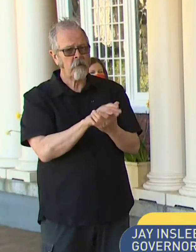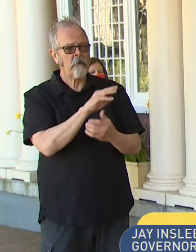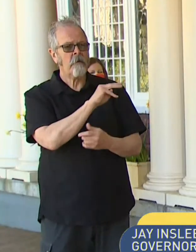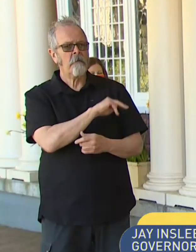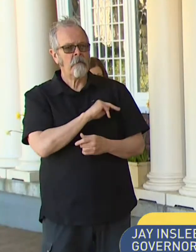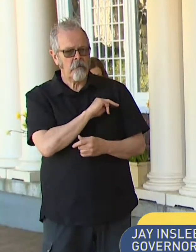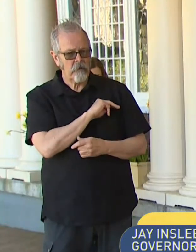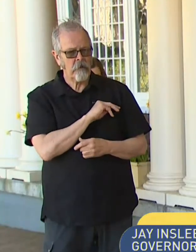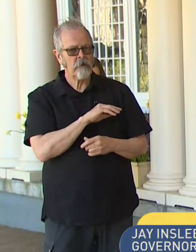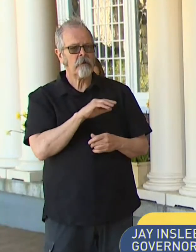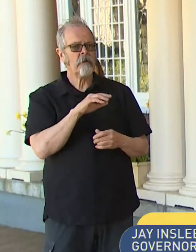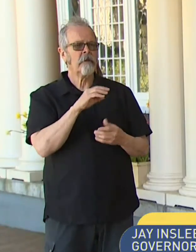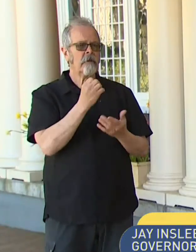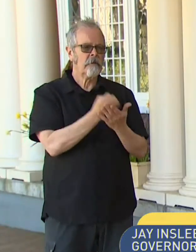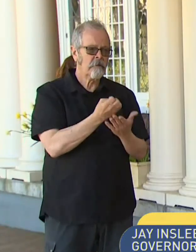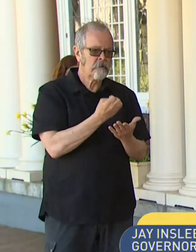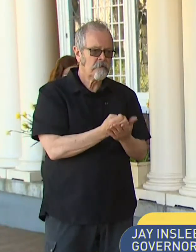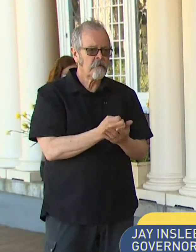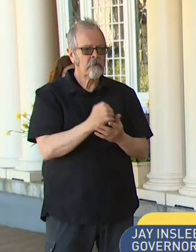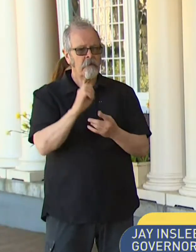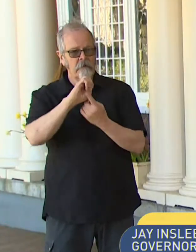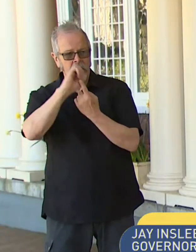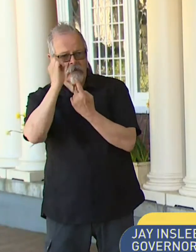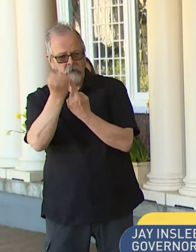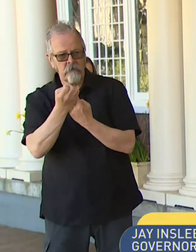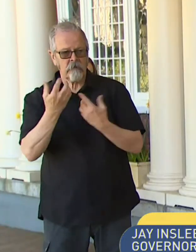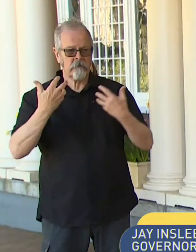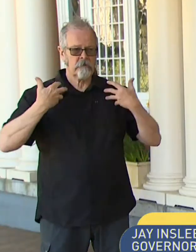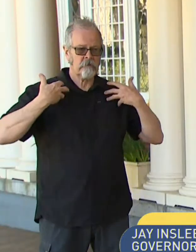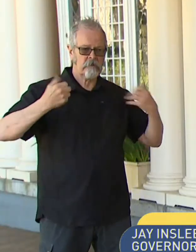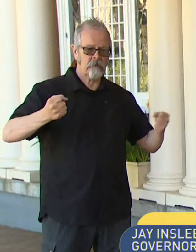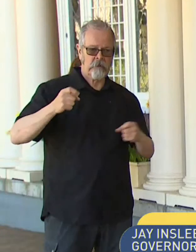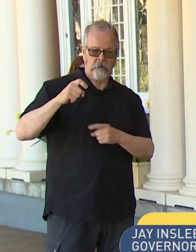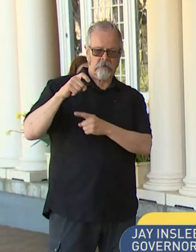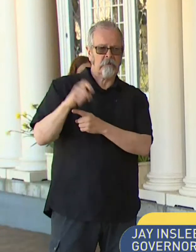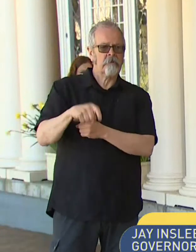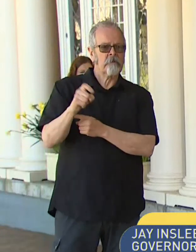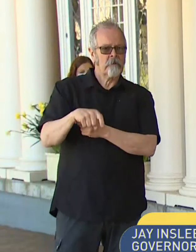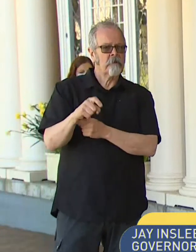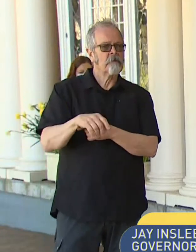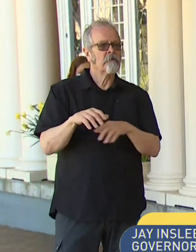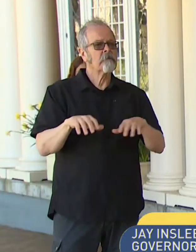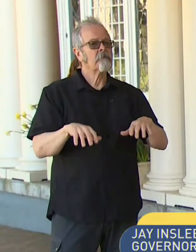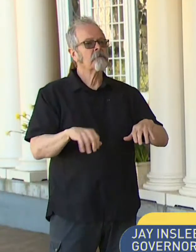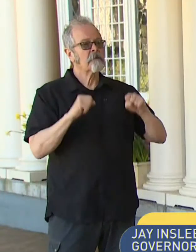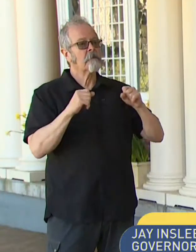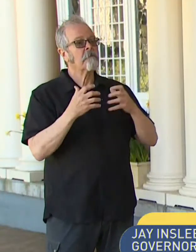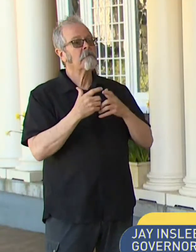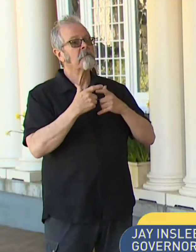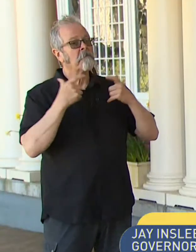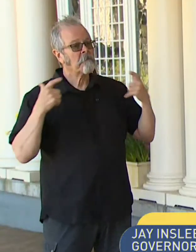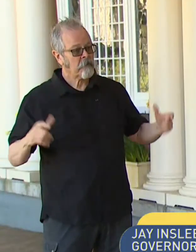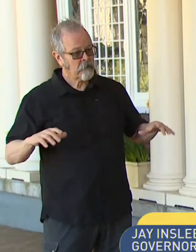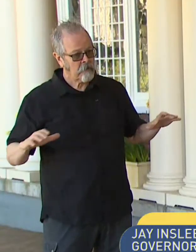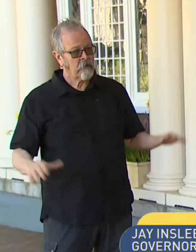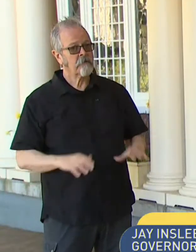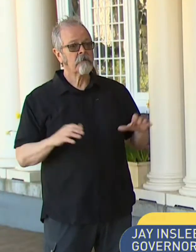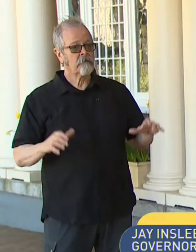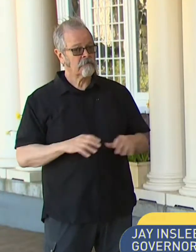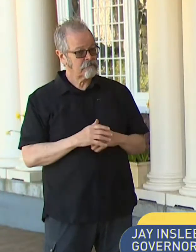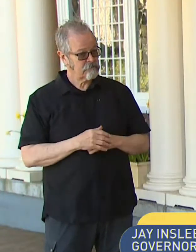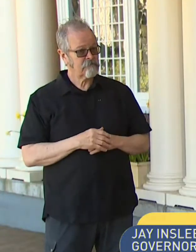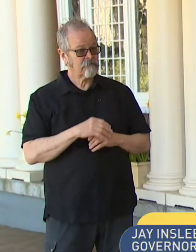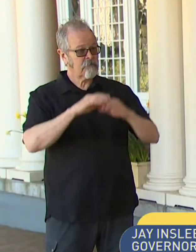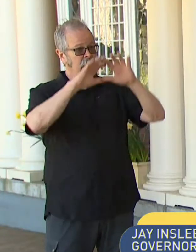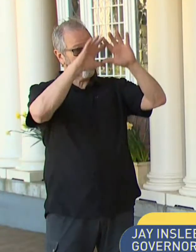economically, environmentally, and health-wise necessary to take major action against the scourge of climate change this year by